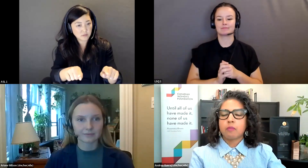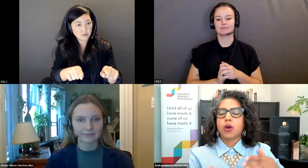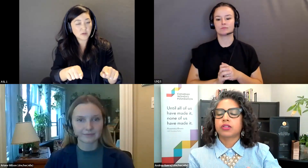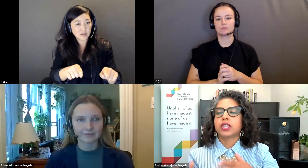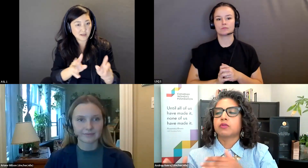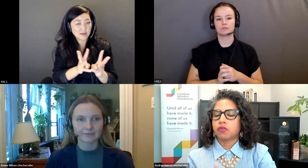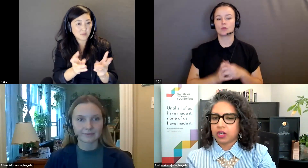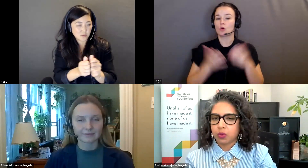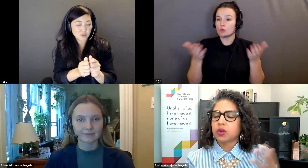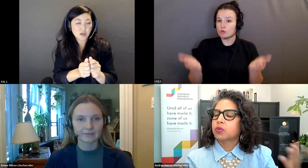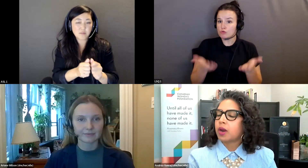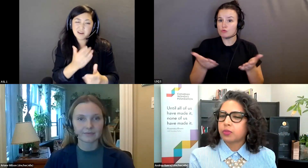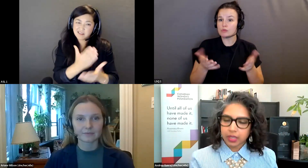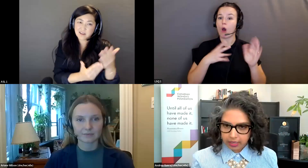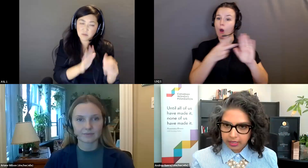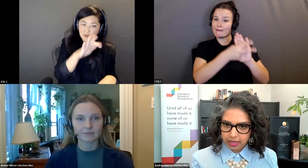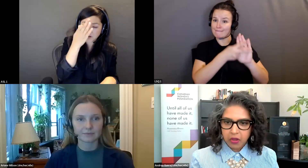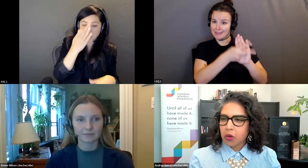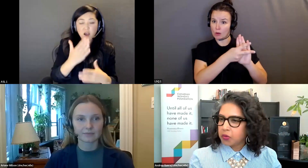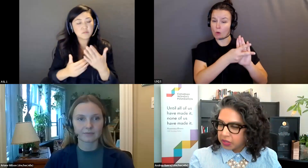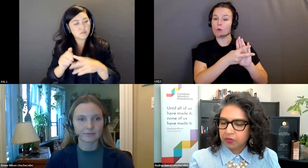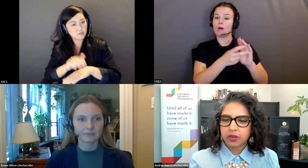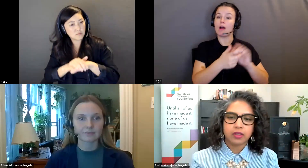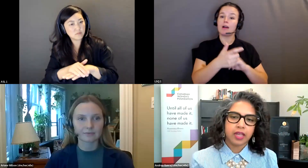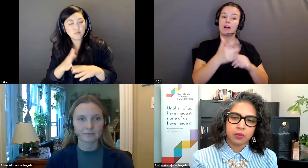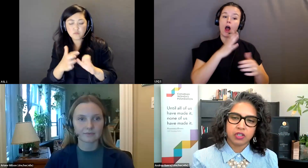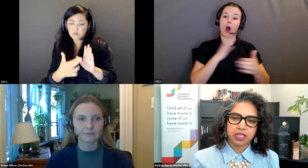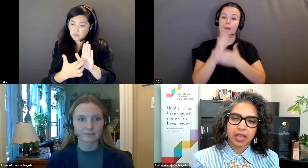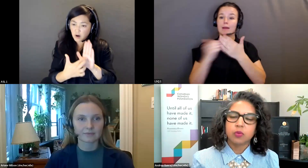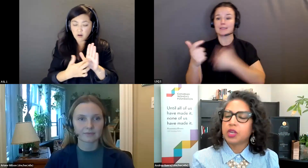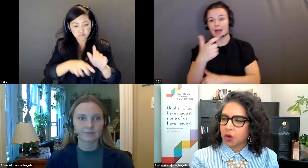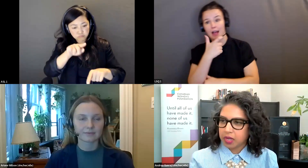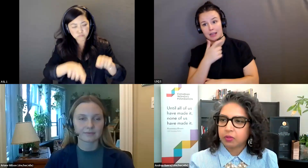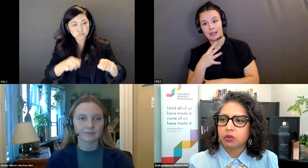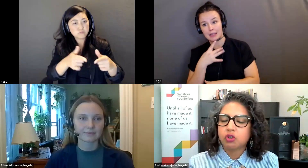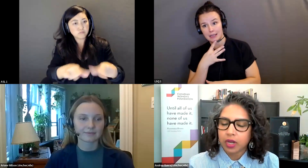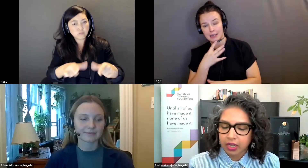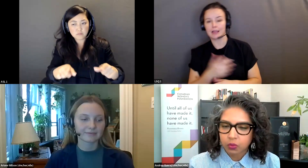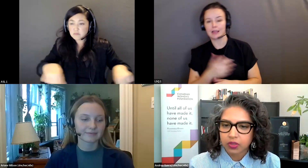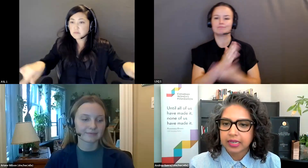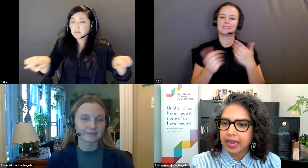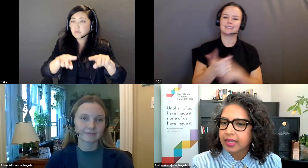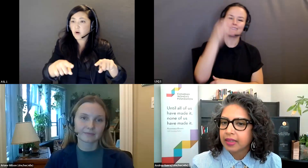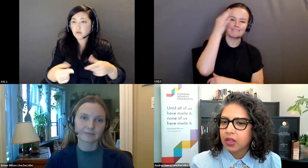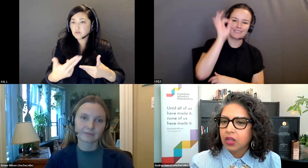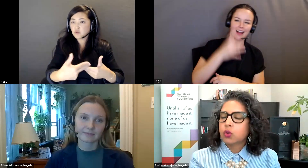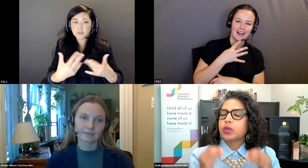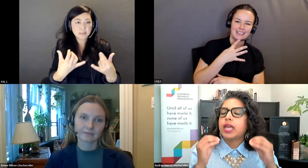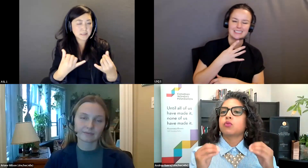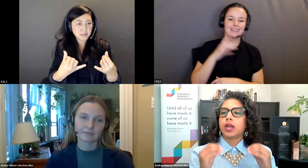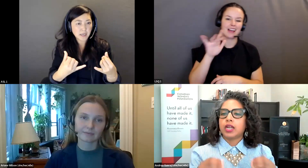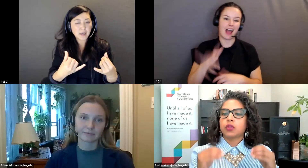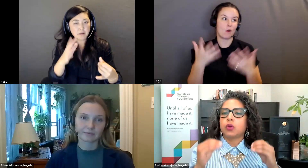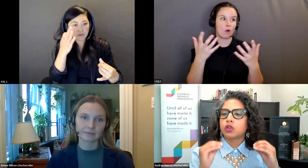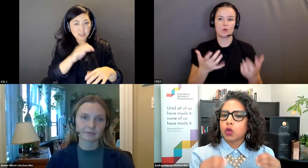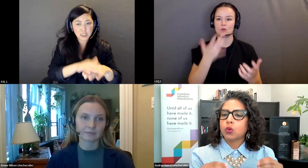and some parts in French. We want to represent all the different languages that we know people are joining us with today. So